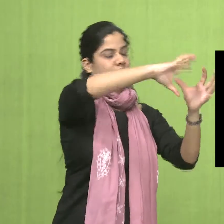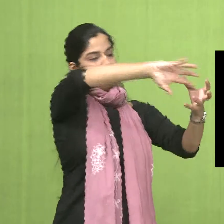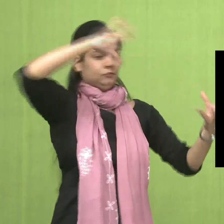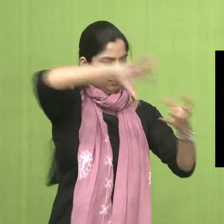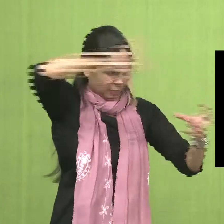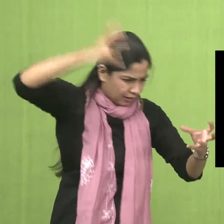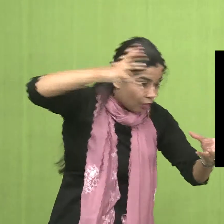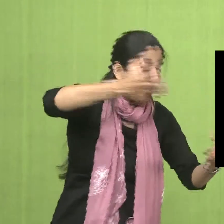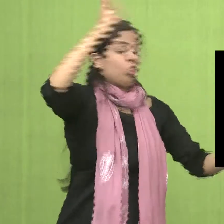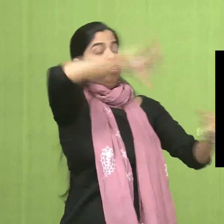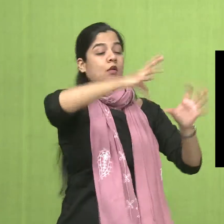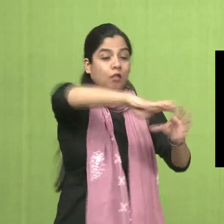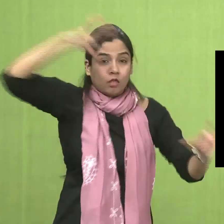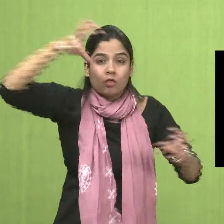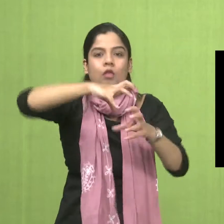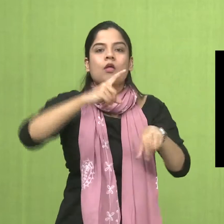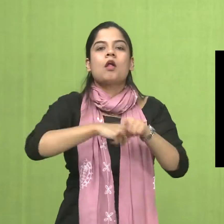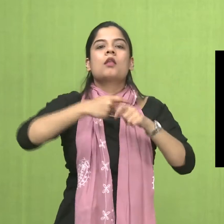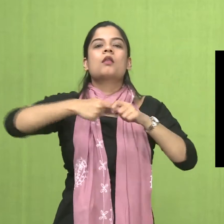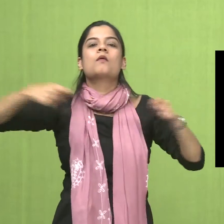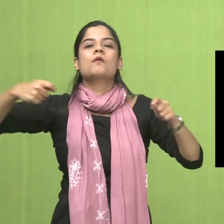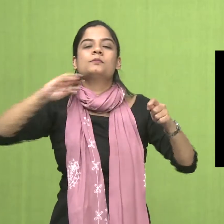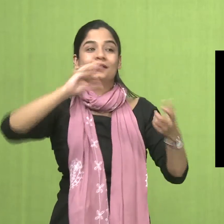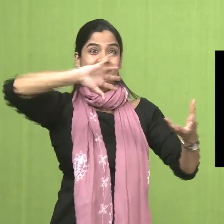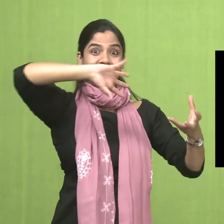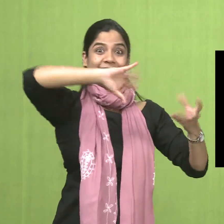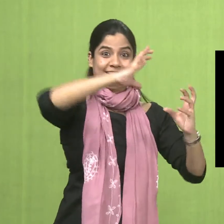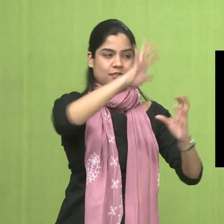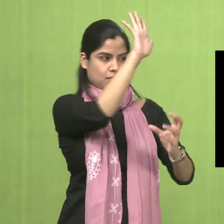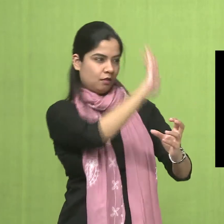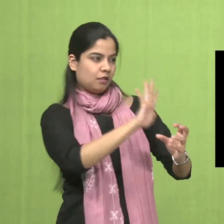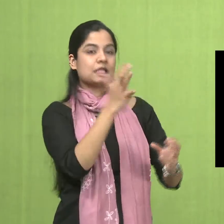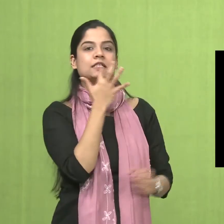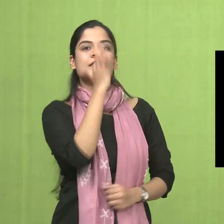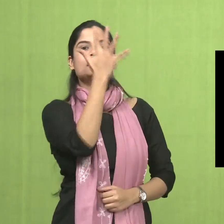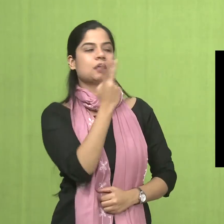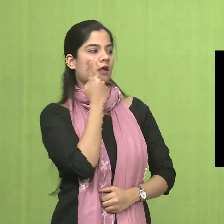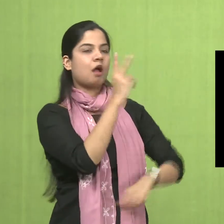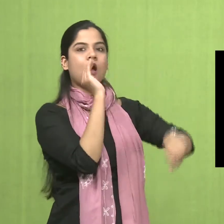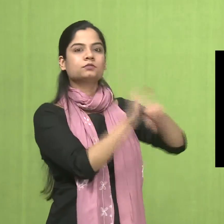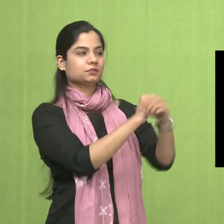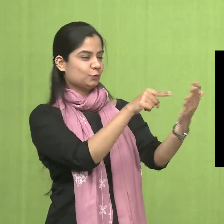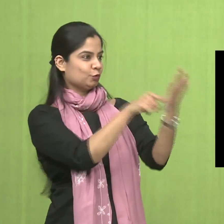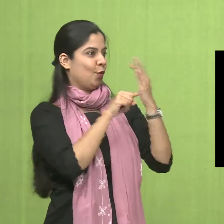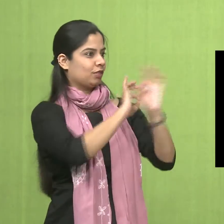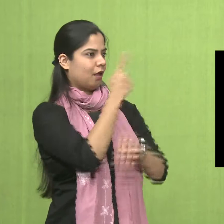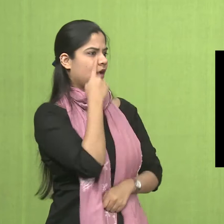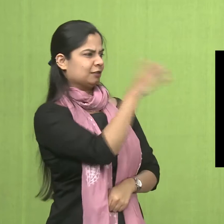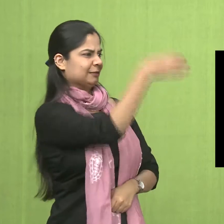look at what you're looking for, rather than having containers that are not transparent, because it will waste your time in opening everything and knowing that